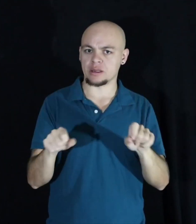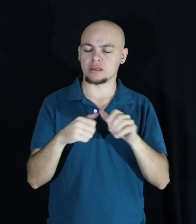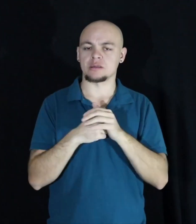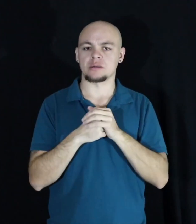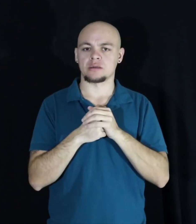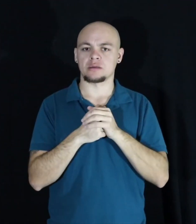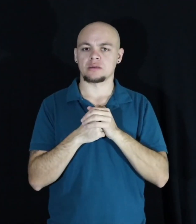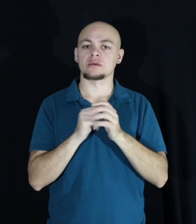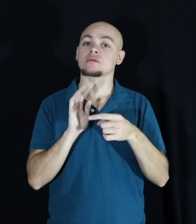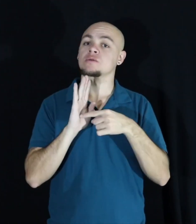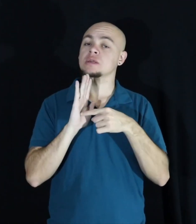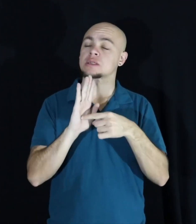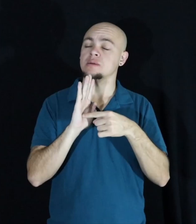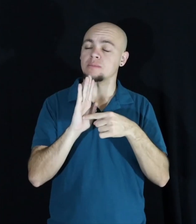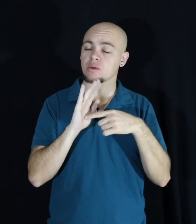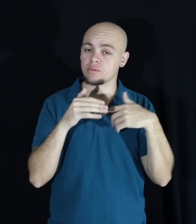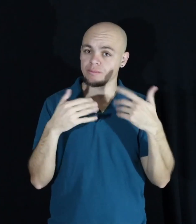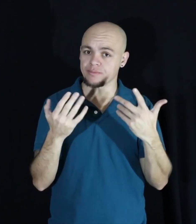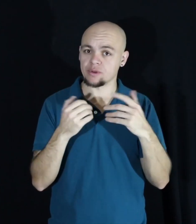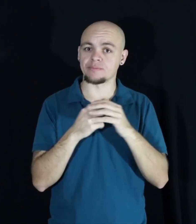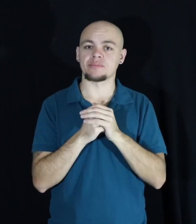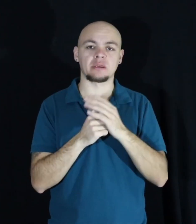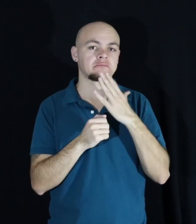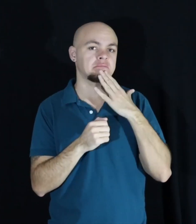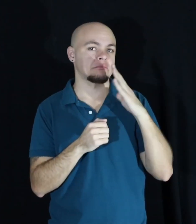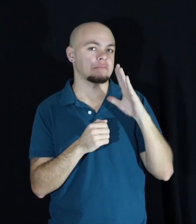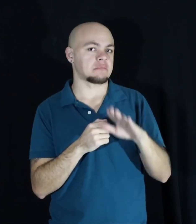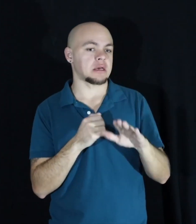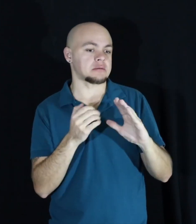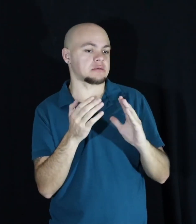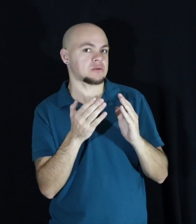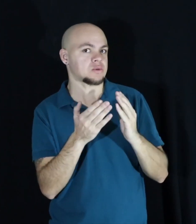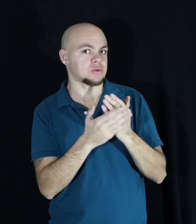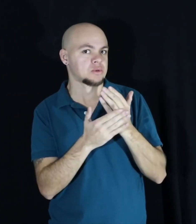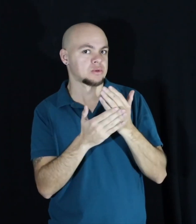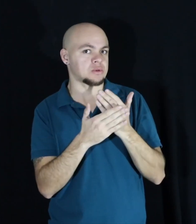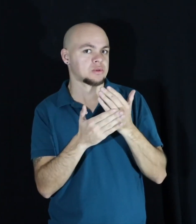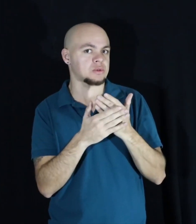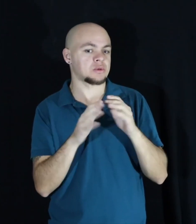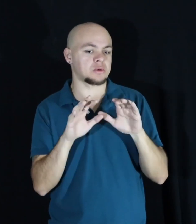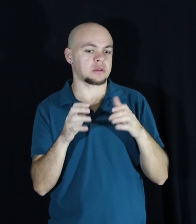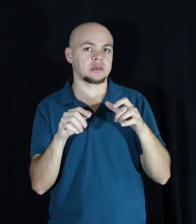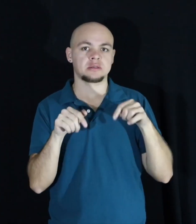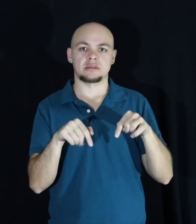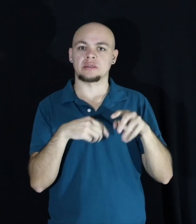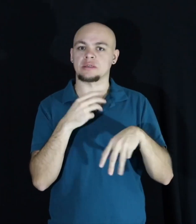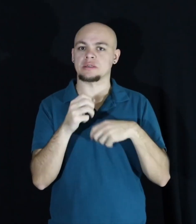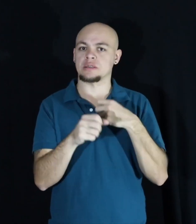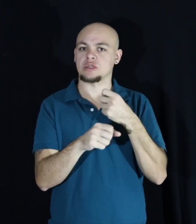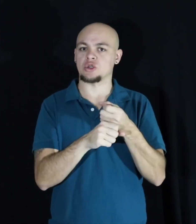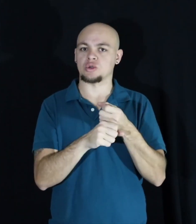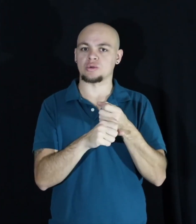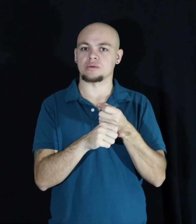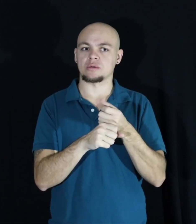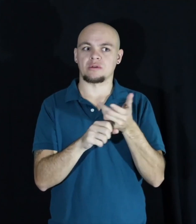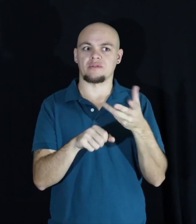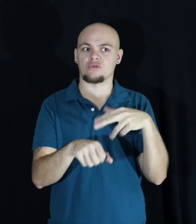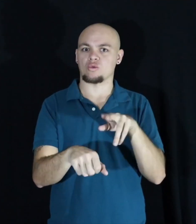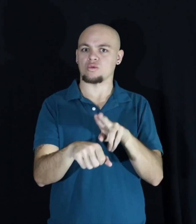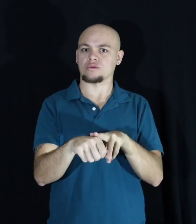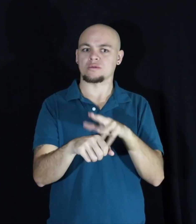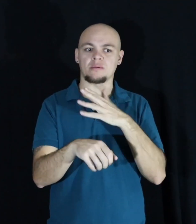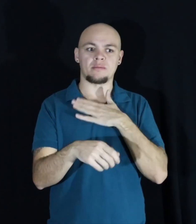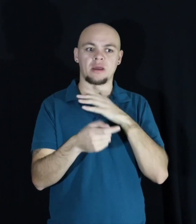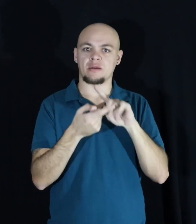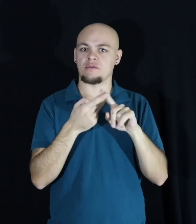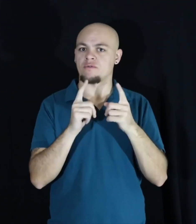An example of a situation that felt very bad were the new classes that were arranged at the start of this year. Of course, I knew that not all my